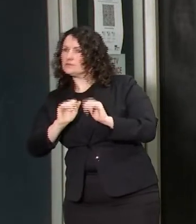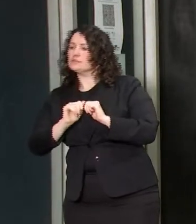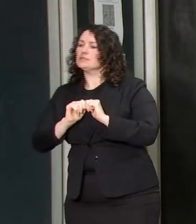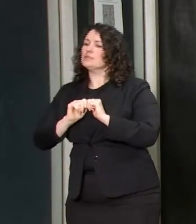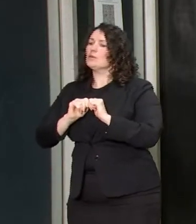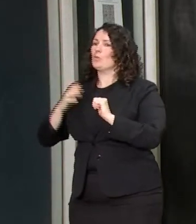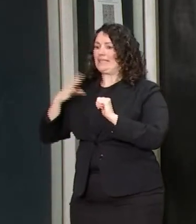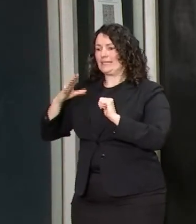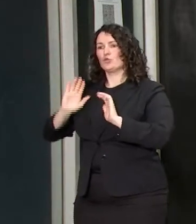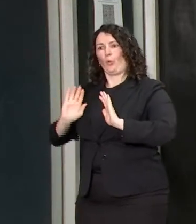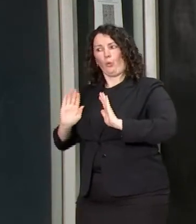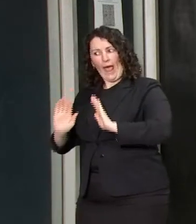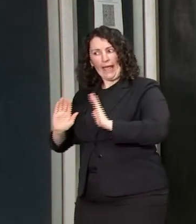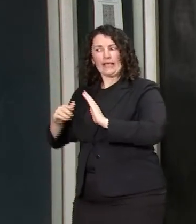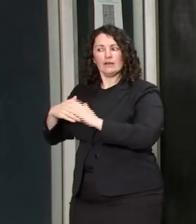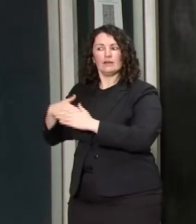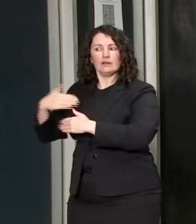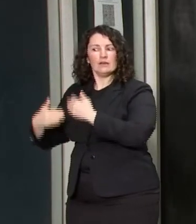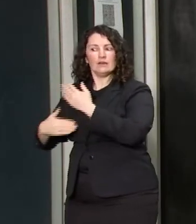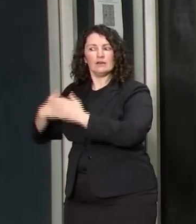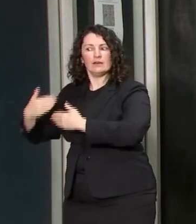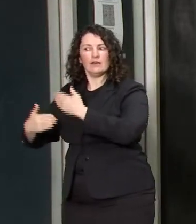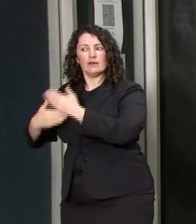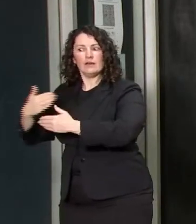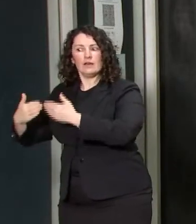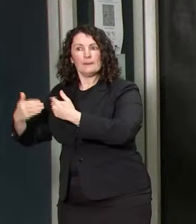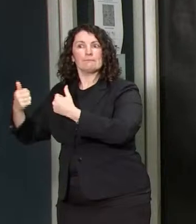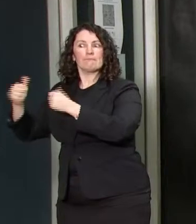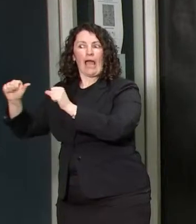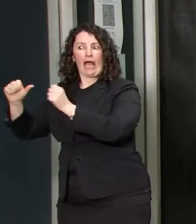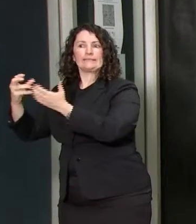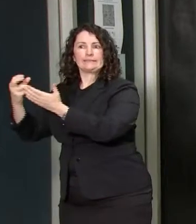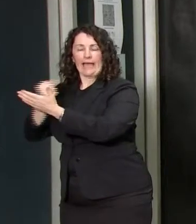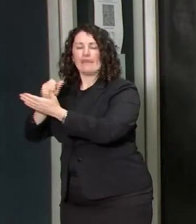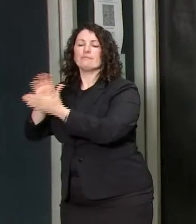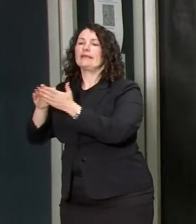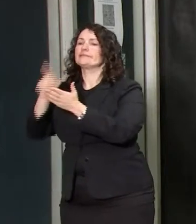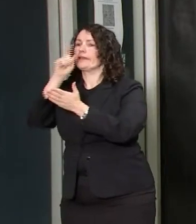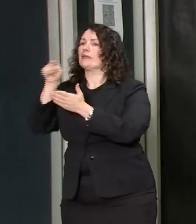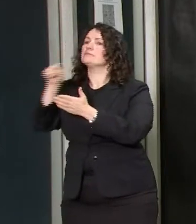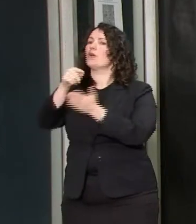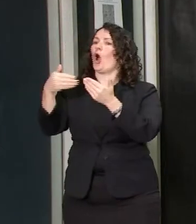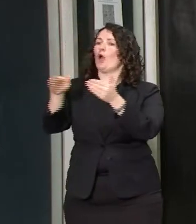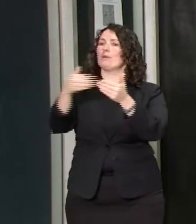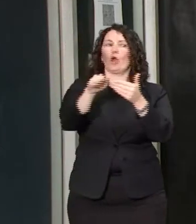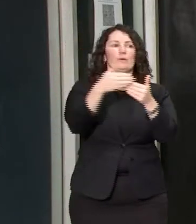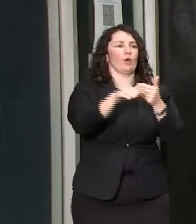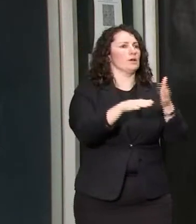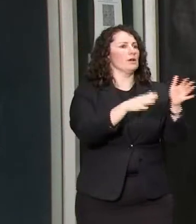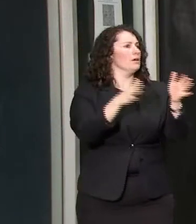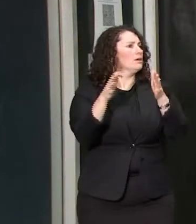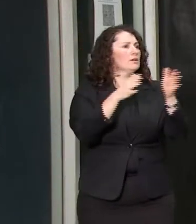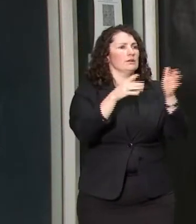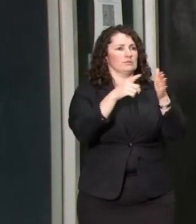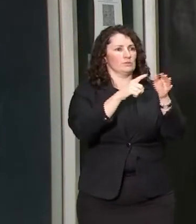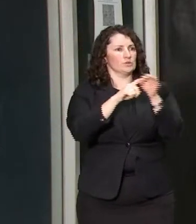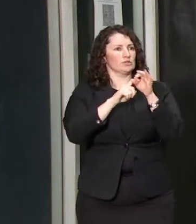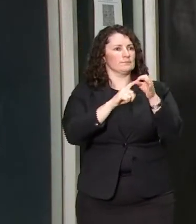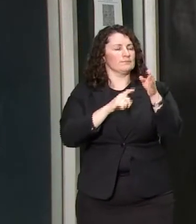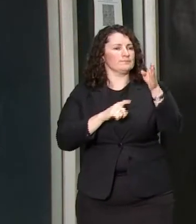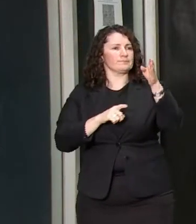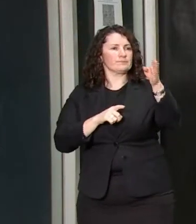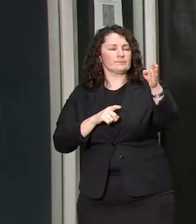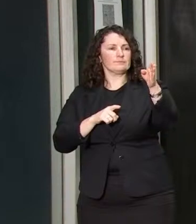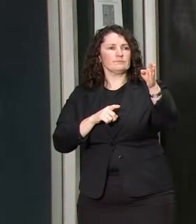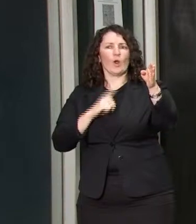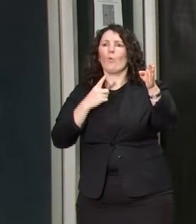all settings can be open with appropriate controls. Can you give us a timeline on that? Cases. Last week there